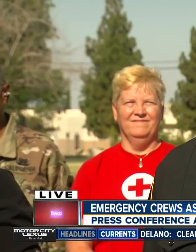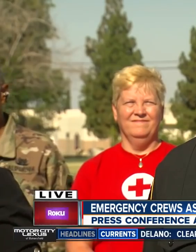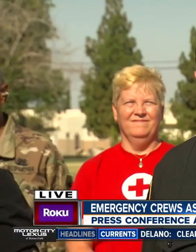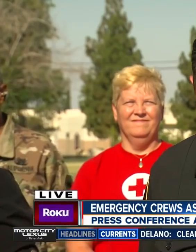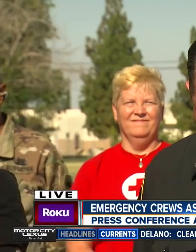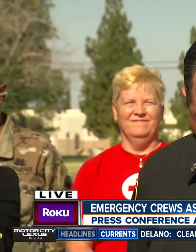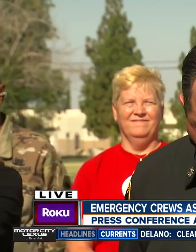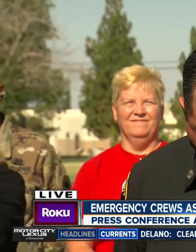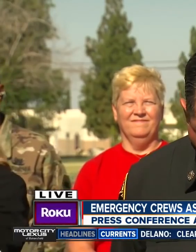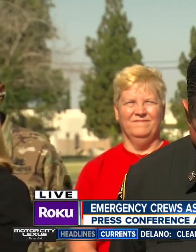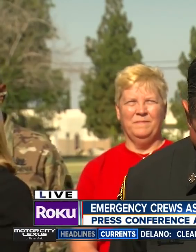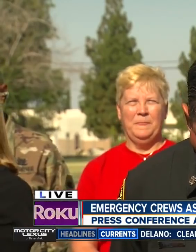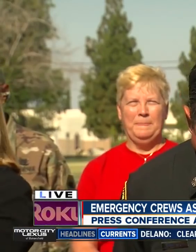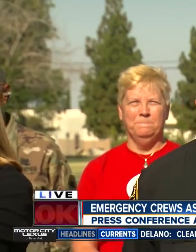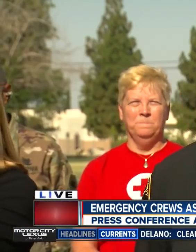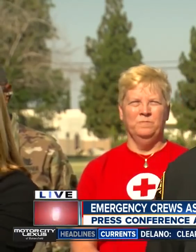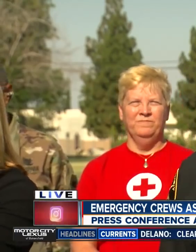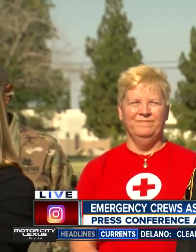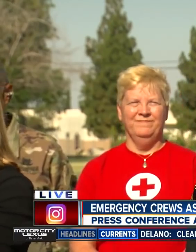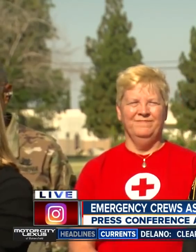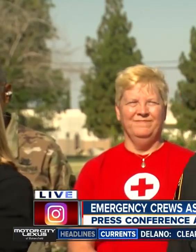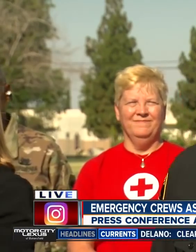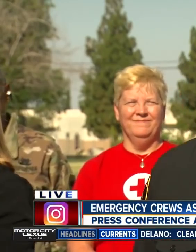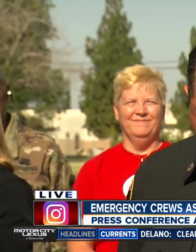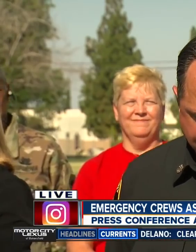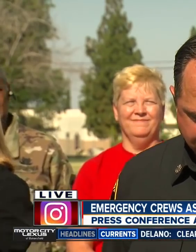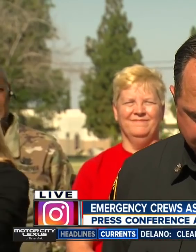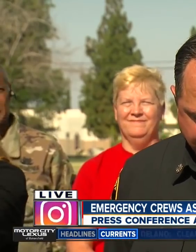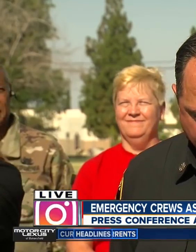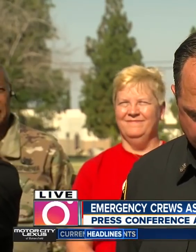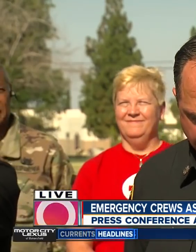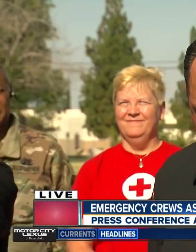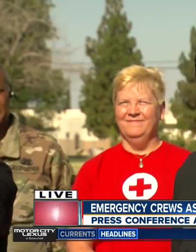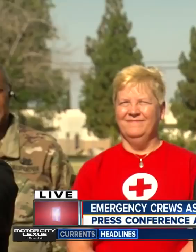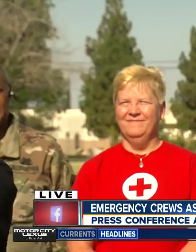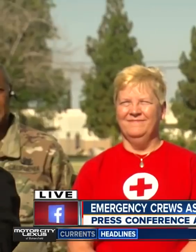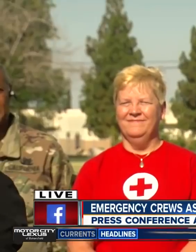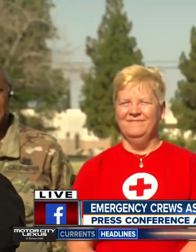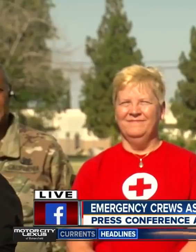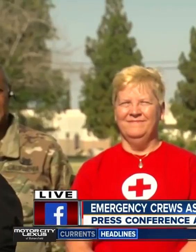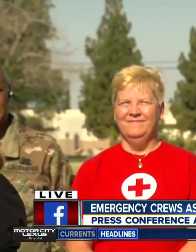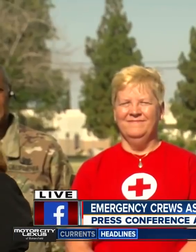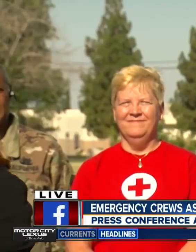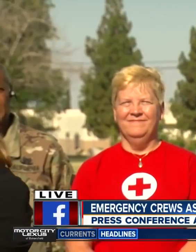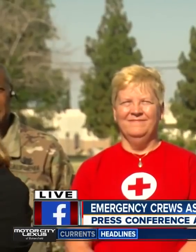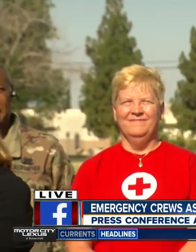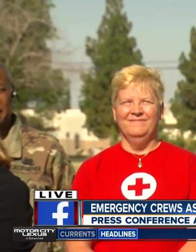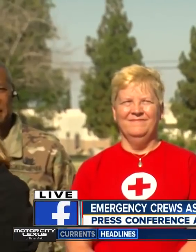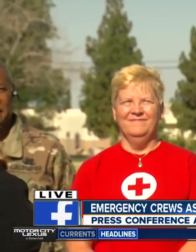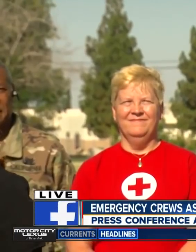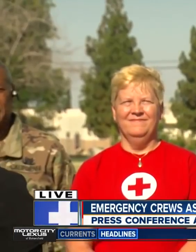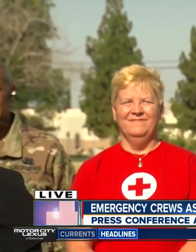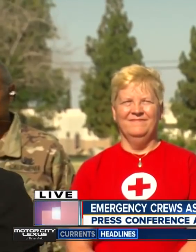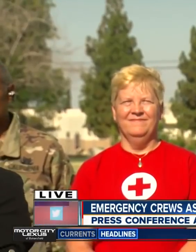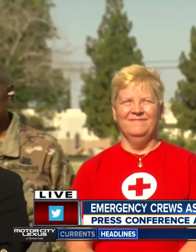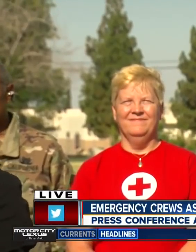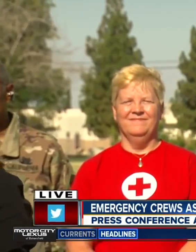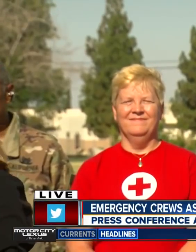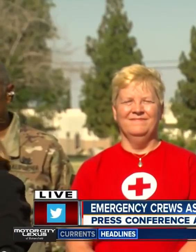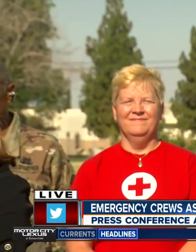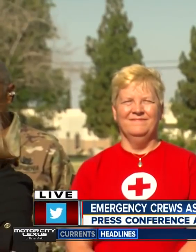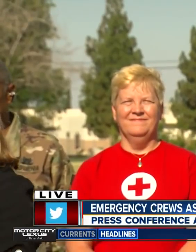you want us to get out? So the biggest message for me and all the people behind us is that we're prepared